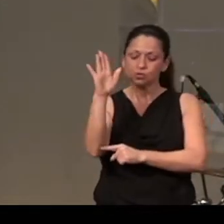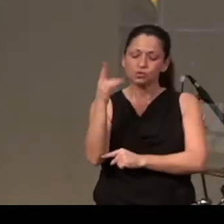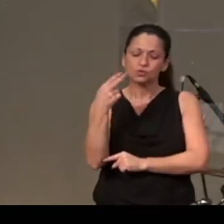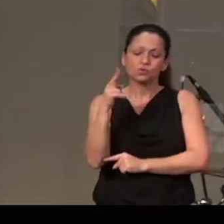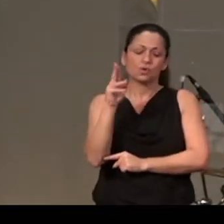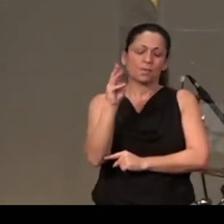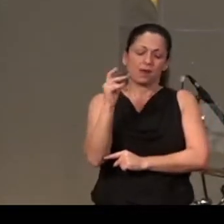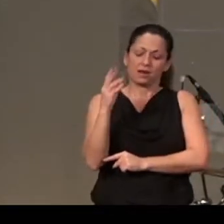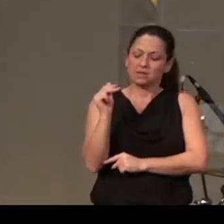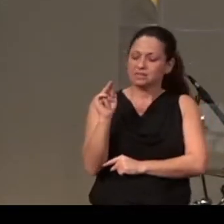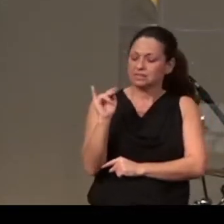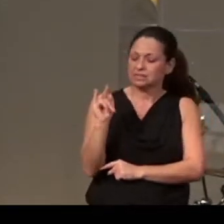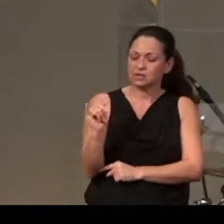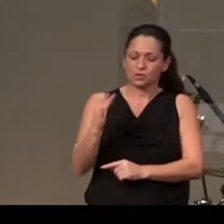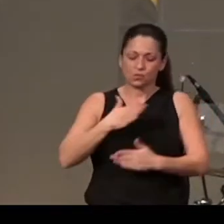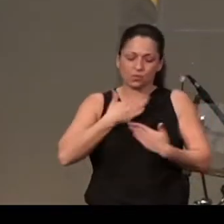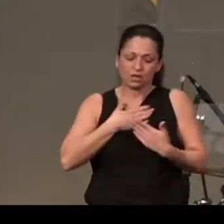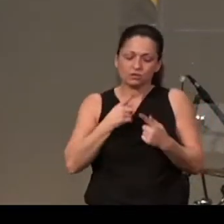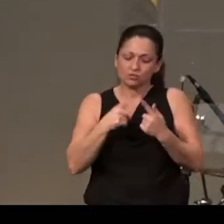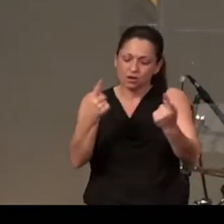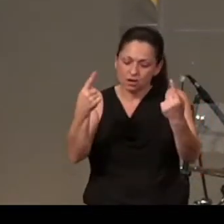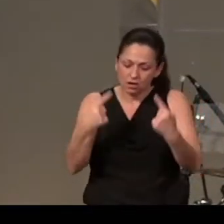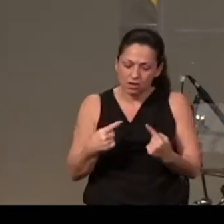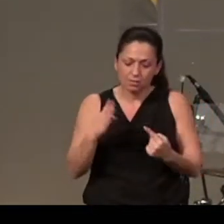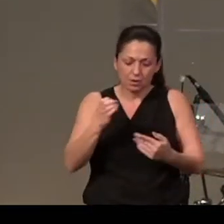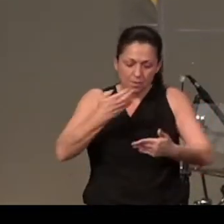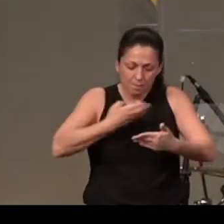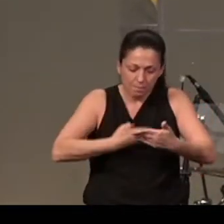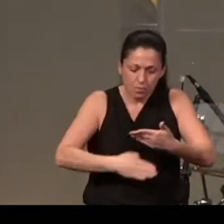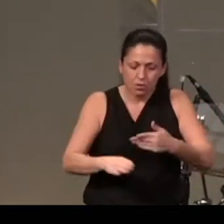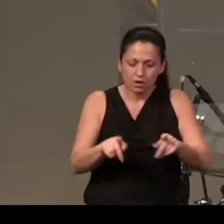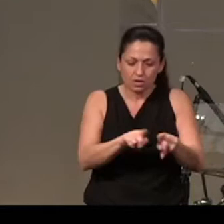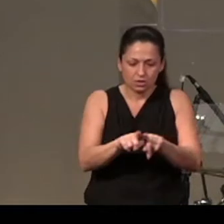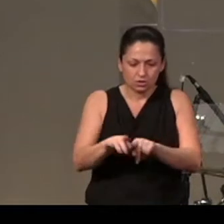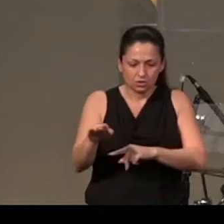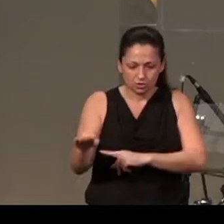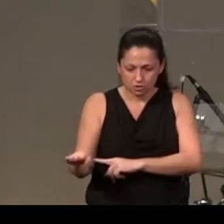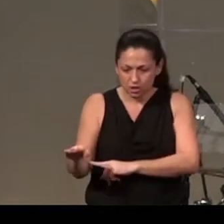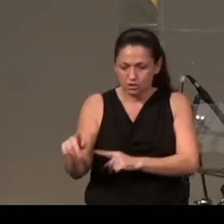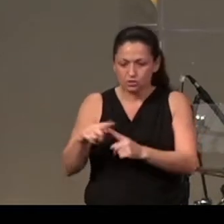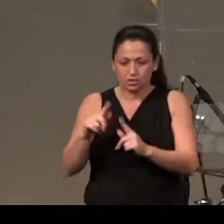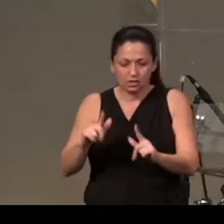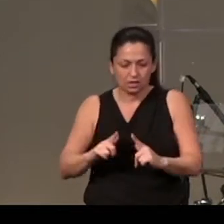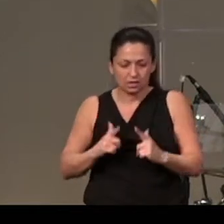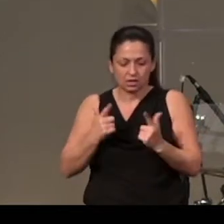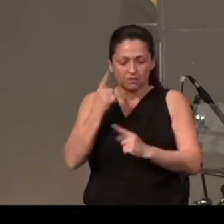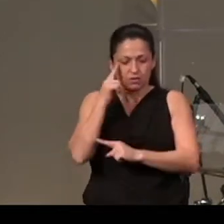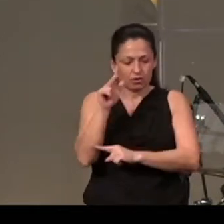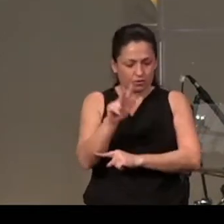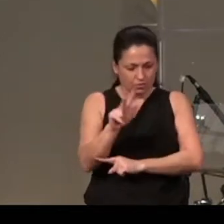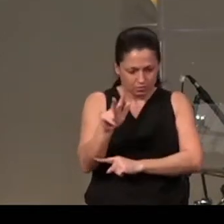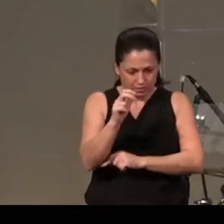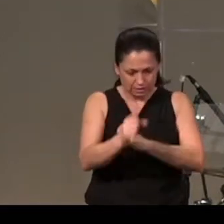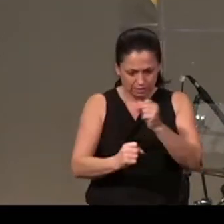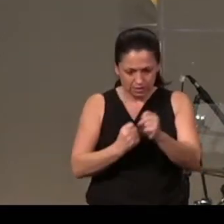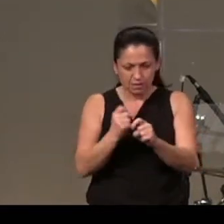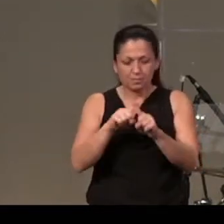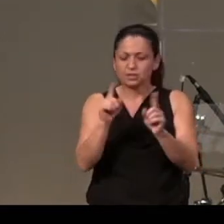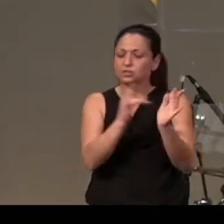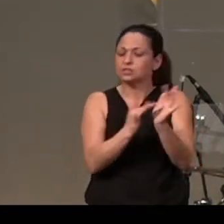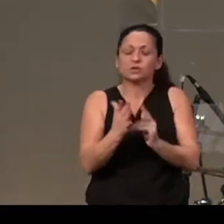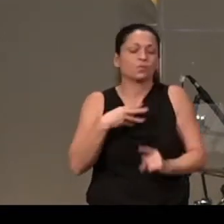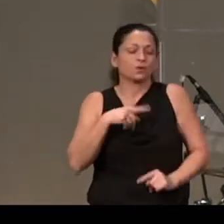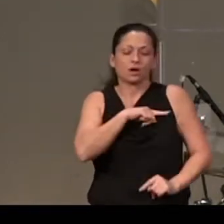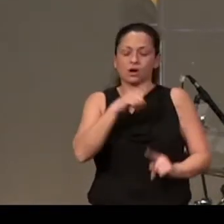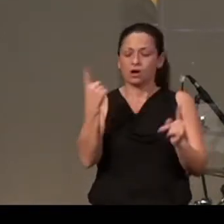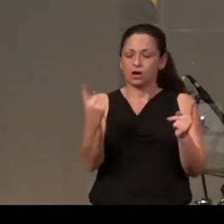your willingness to come, to be born as a child, to live for 33 years, but Jesus, we also celebrate